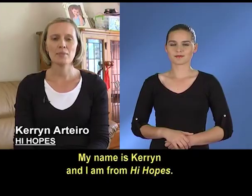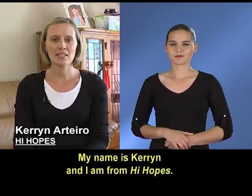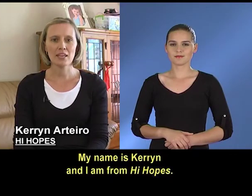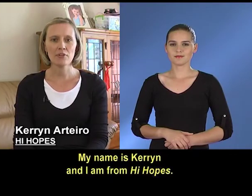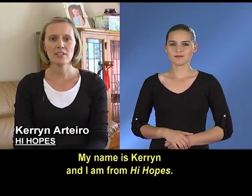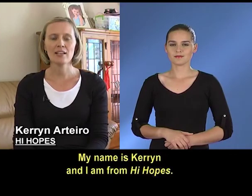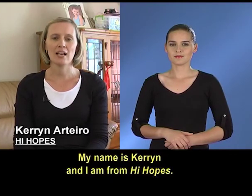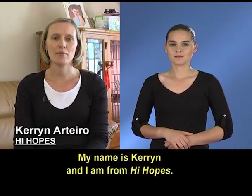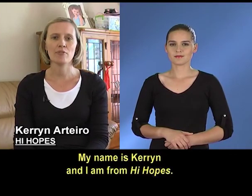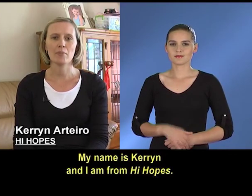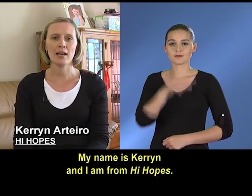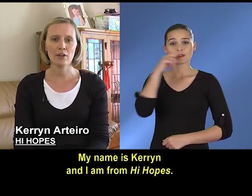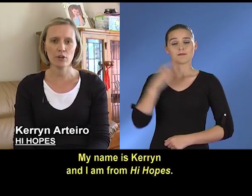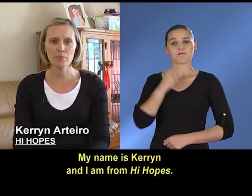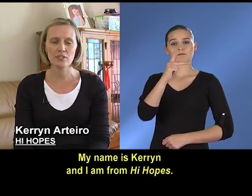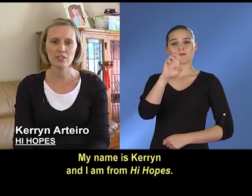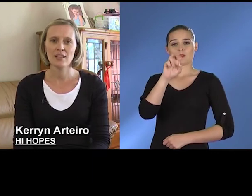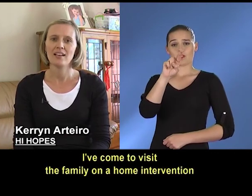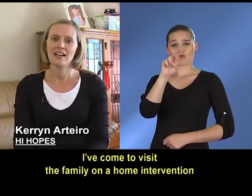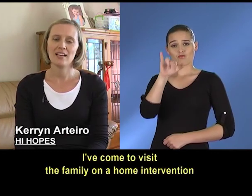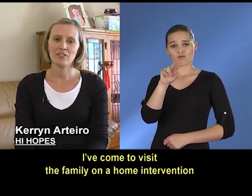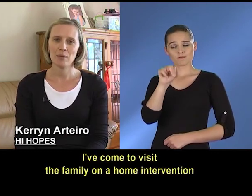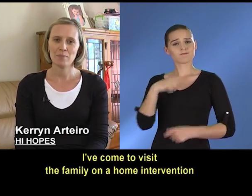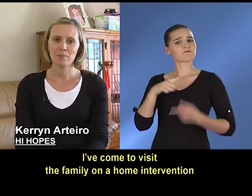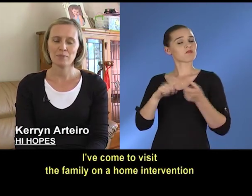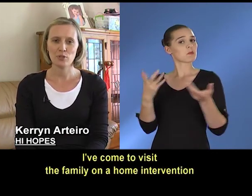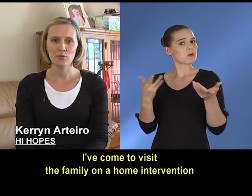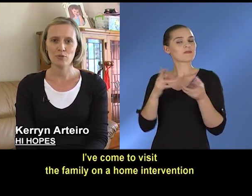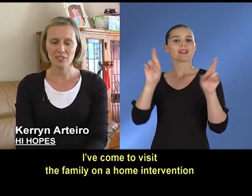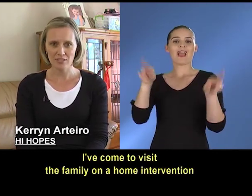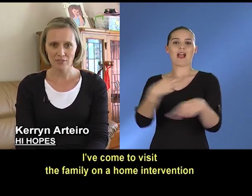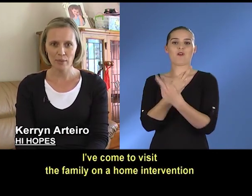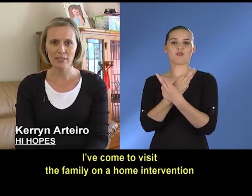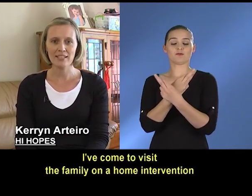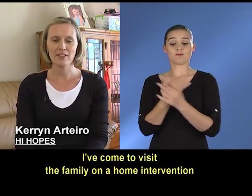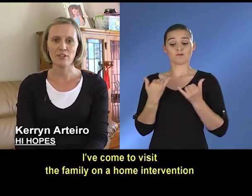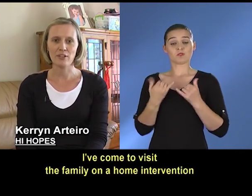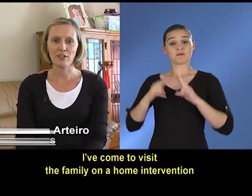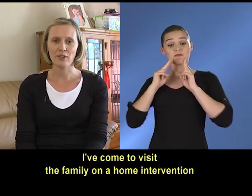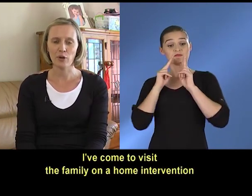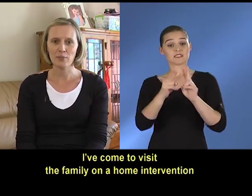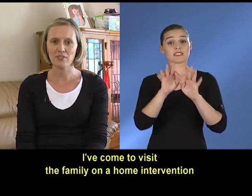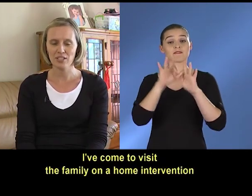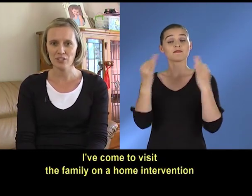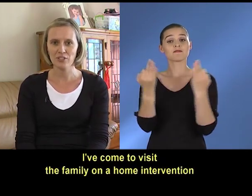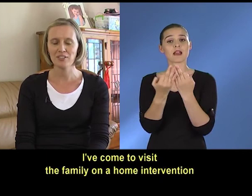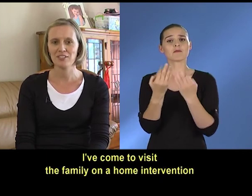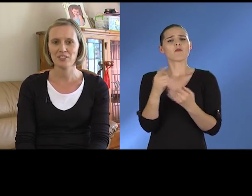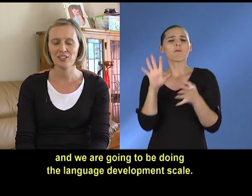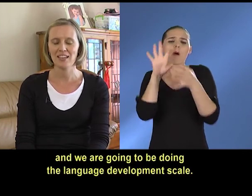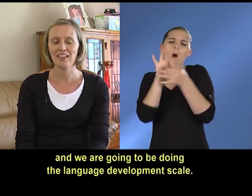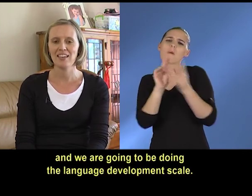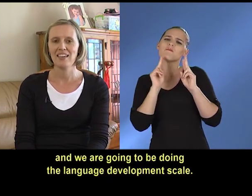My name is Karen. I'm from High Hopes. I've come to visit the family on a home